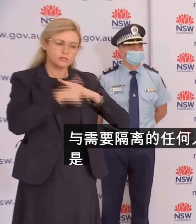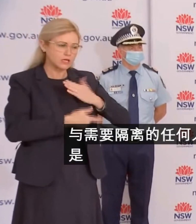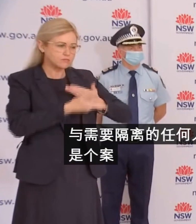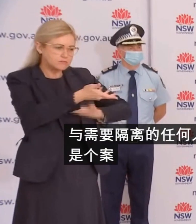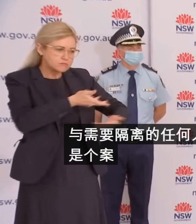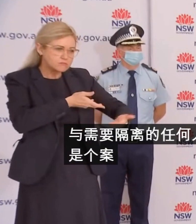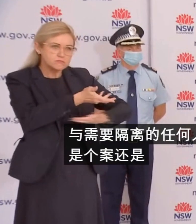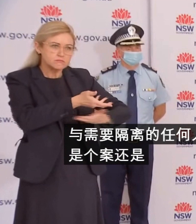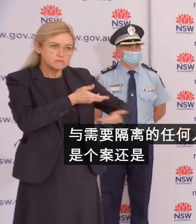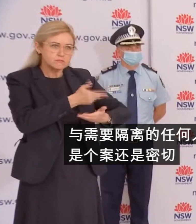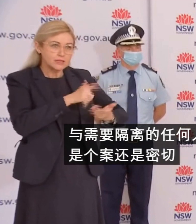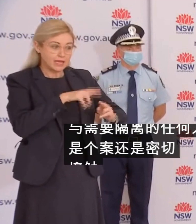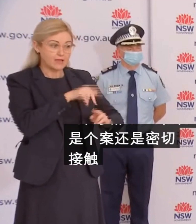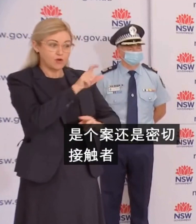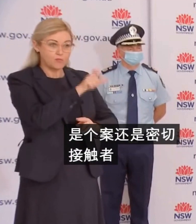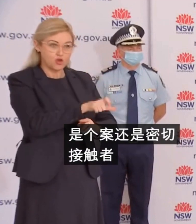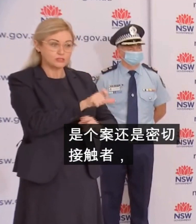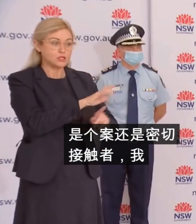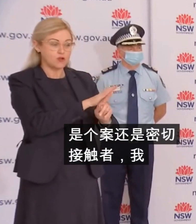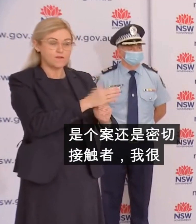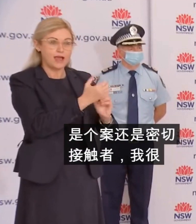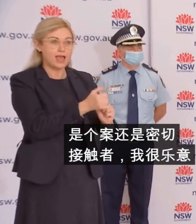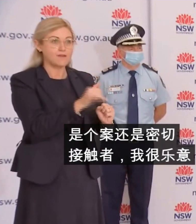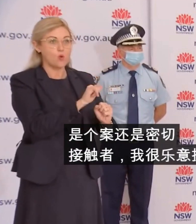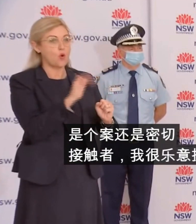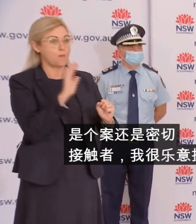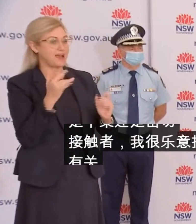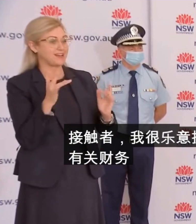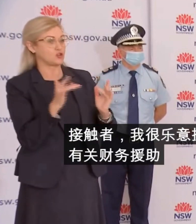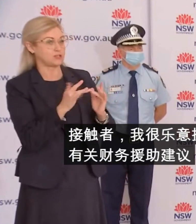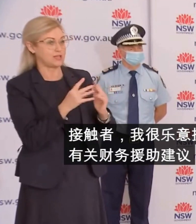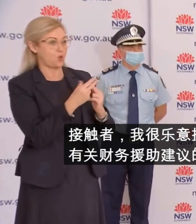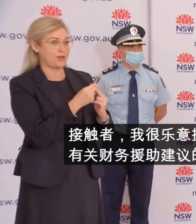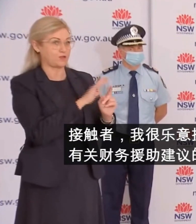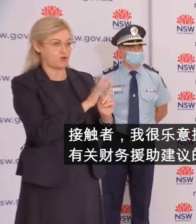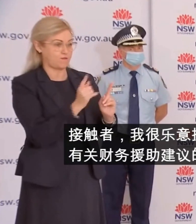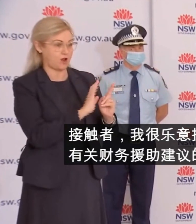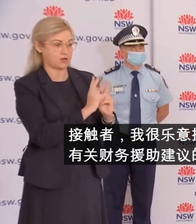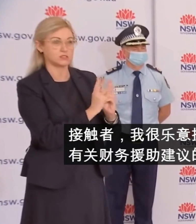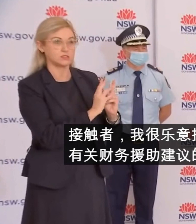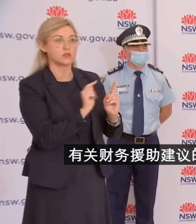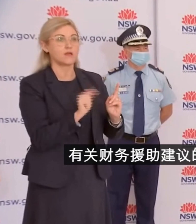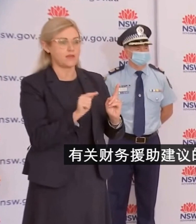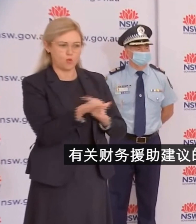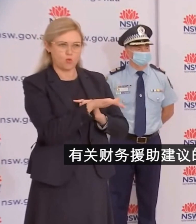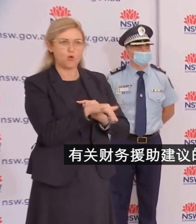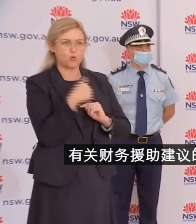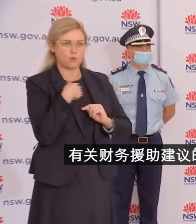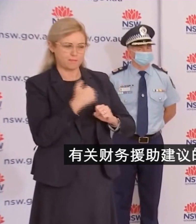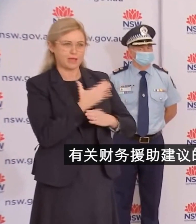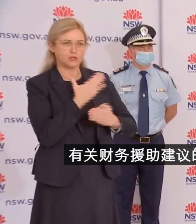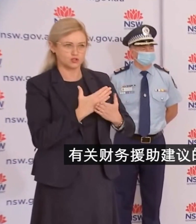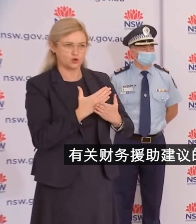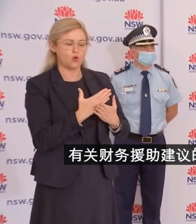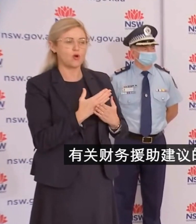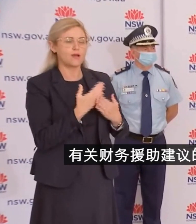needs to isolate, be that a case or a close contact, and I'm happy to provide further information about the specifics of the advice around